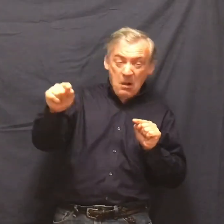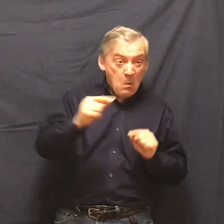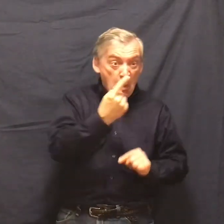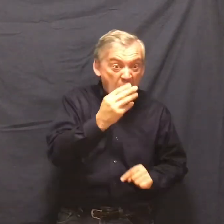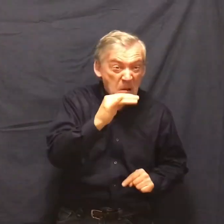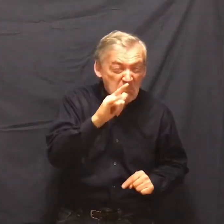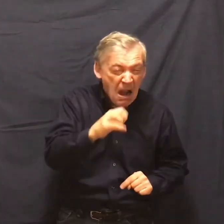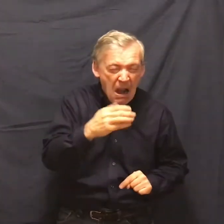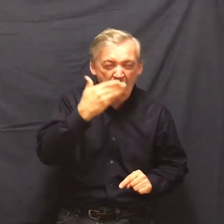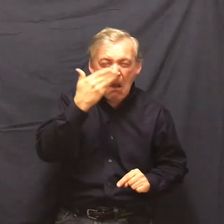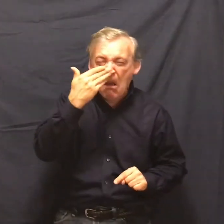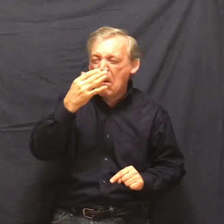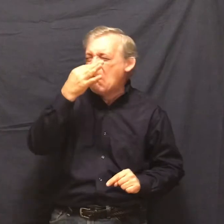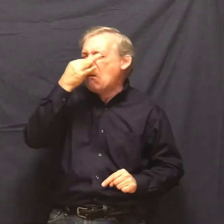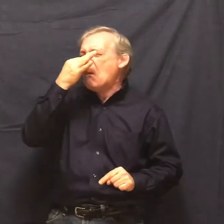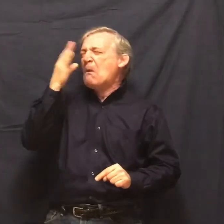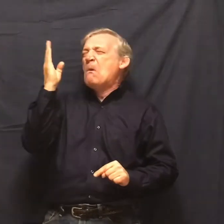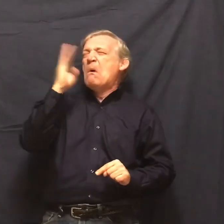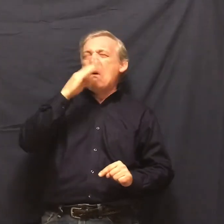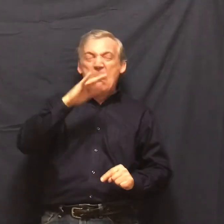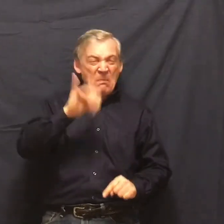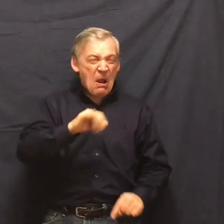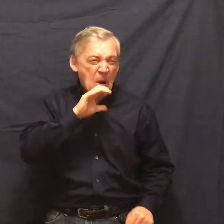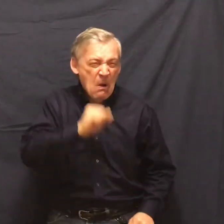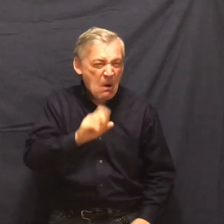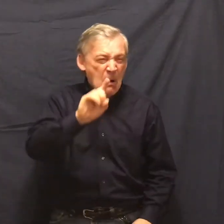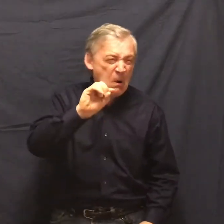Got no teeth, darn near blind, can't eat.